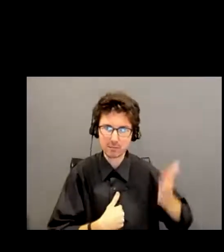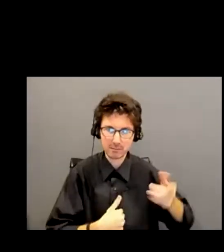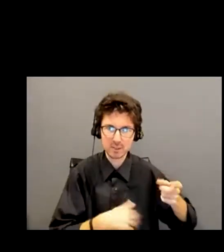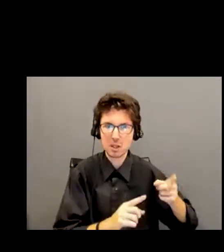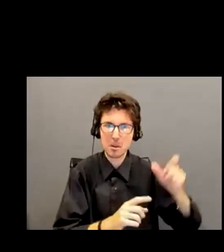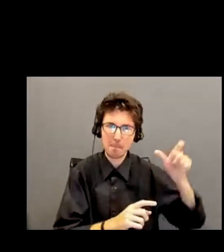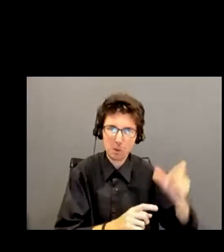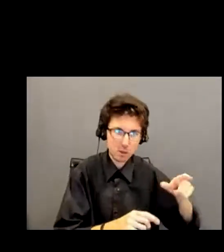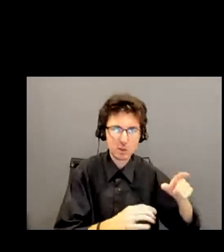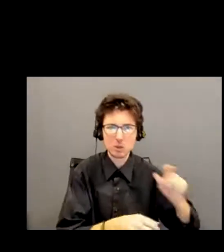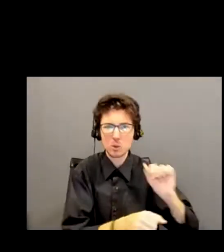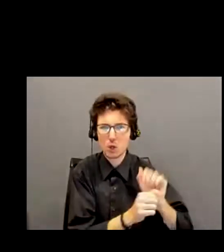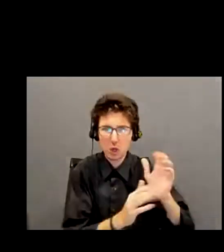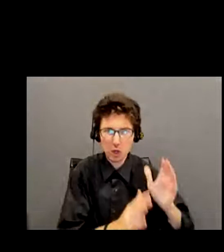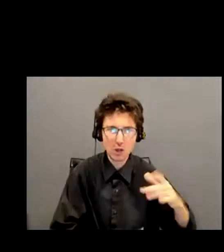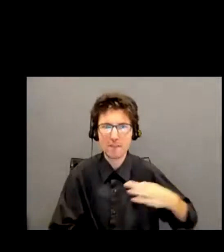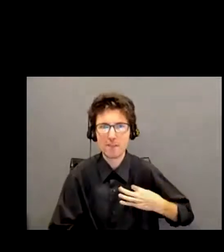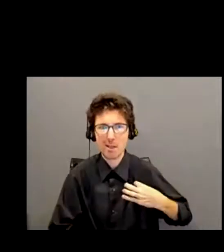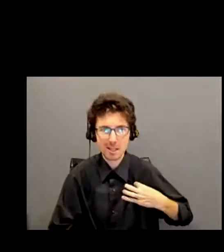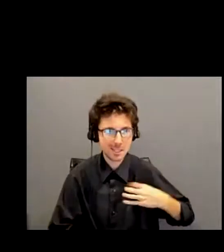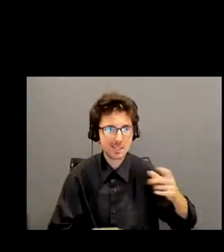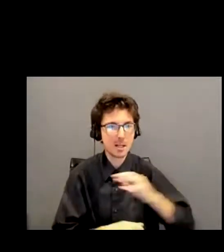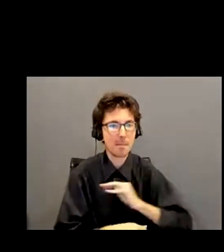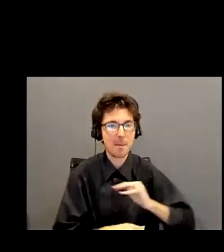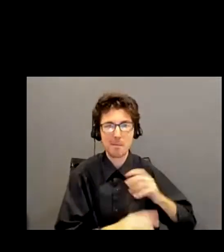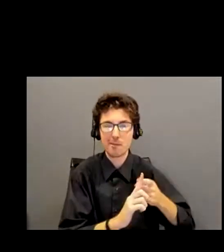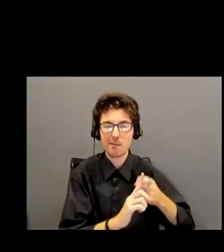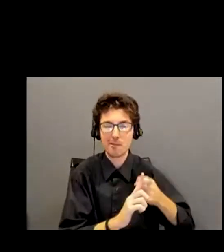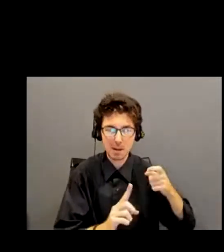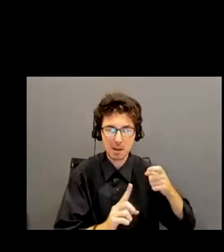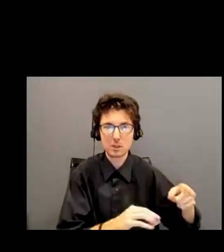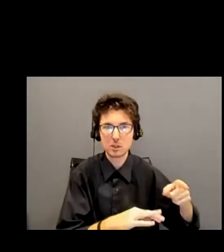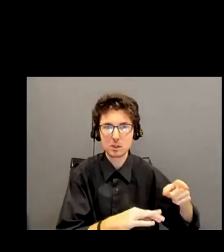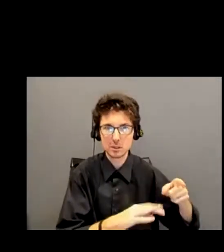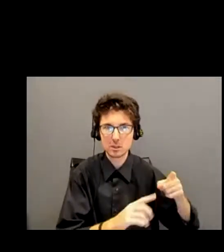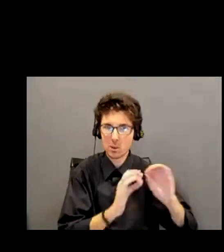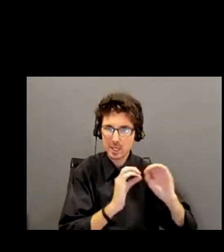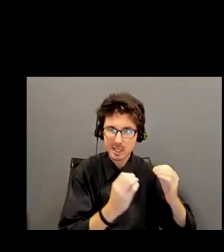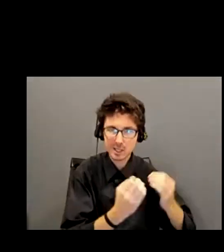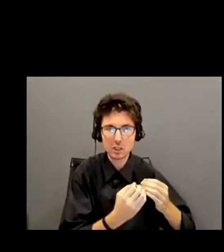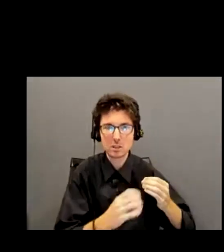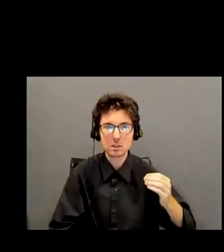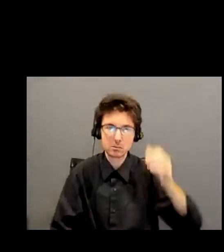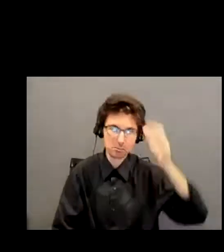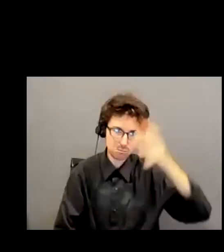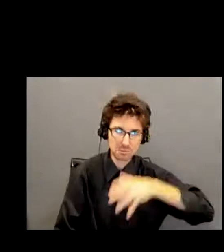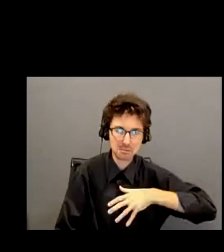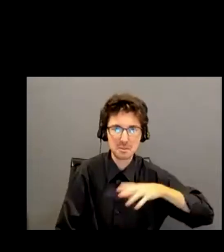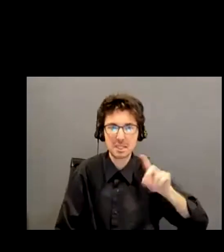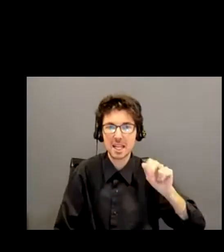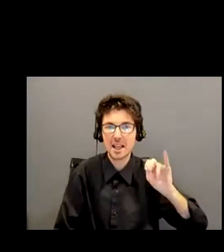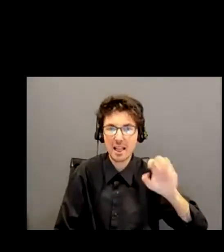of organization. With us today are Ms. Danielle Tesler, a volunteer with House of